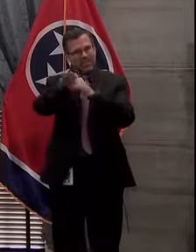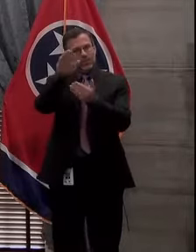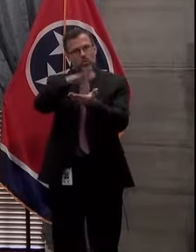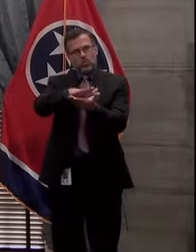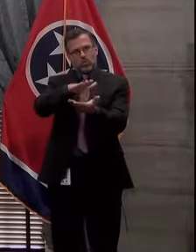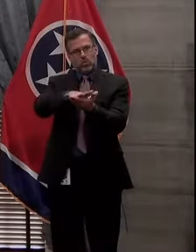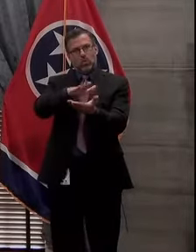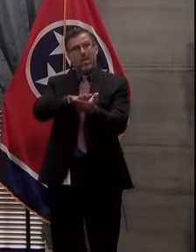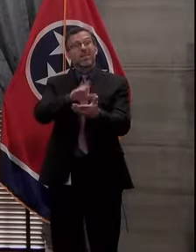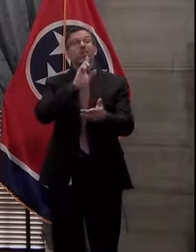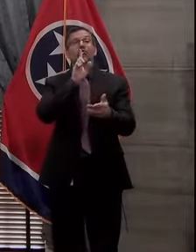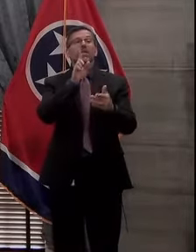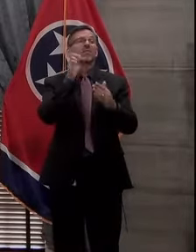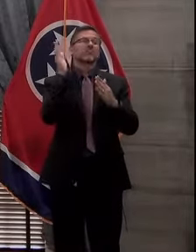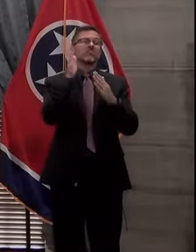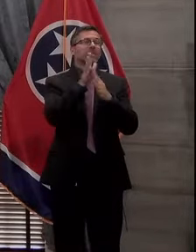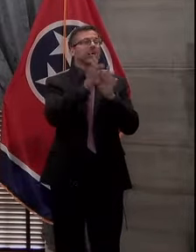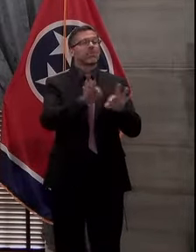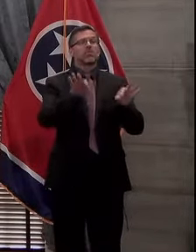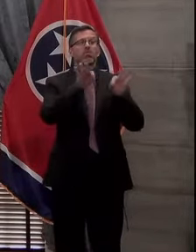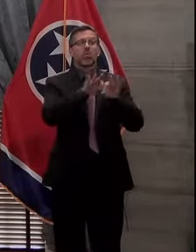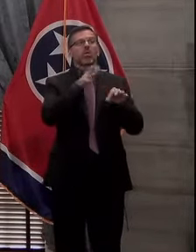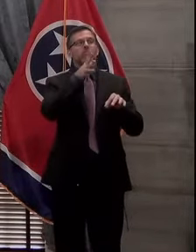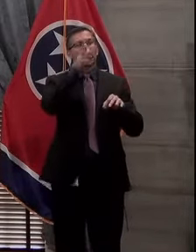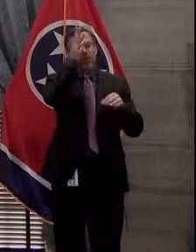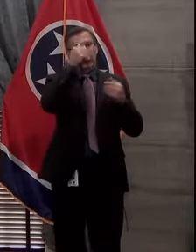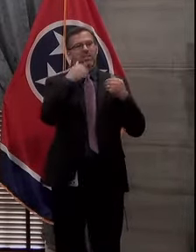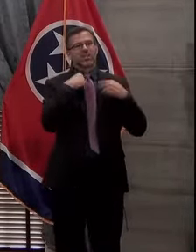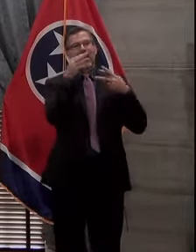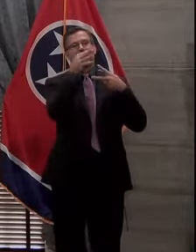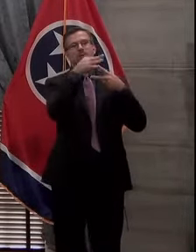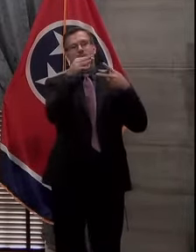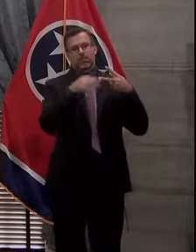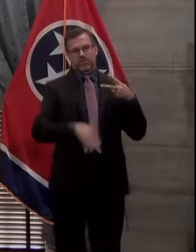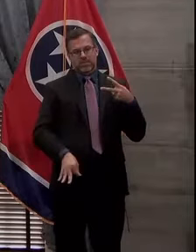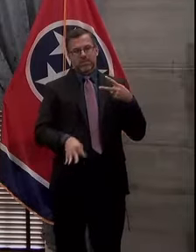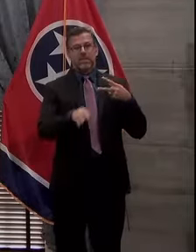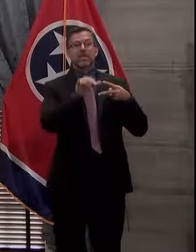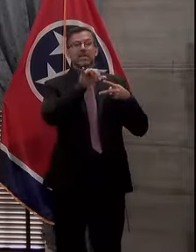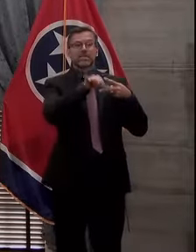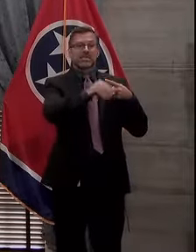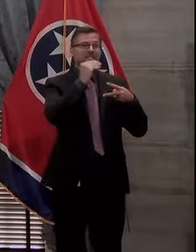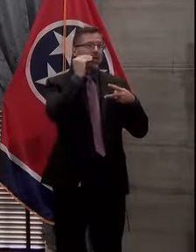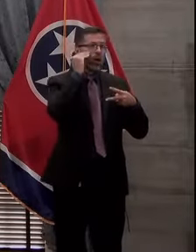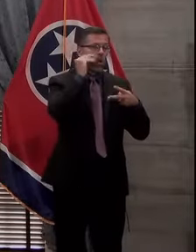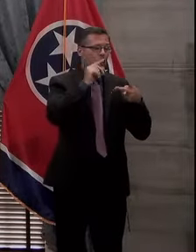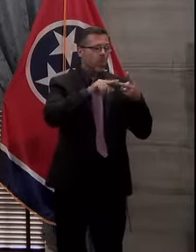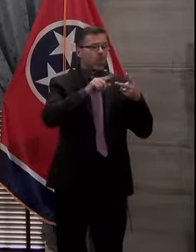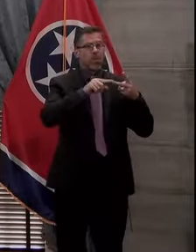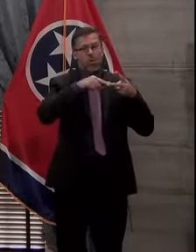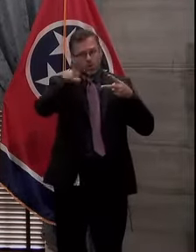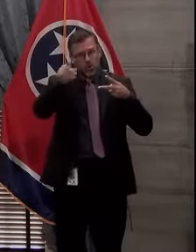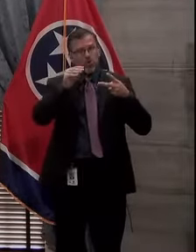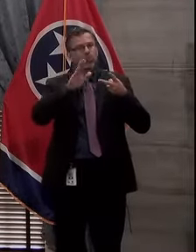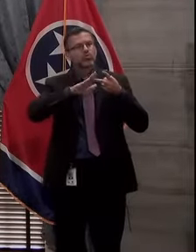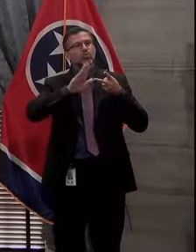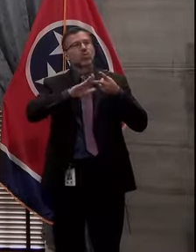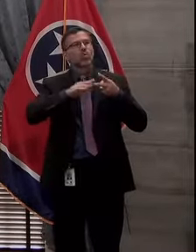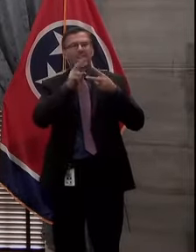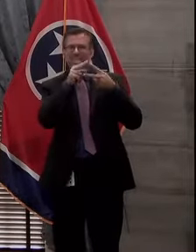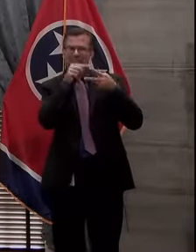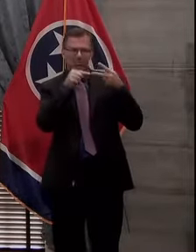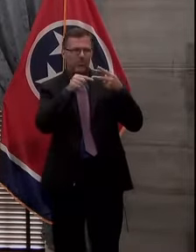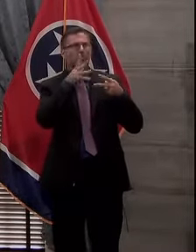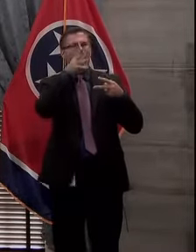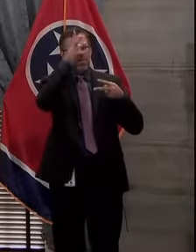parents to have a choice. And as Commissioner Schwinn noted, there are lots of districts and lots of parents who have made that option,